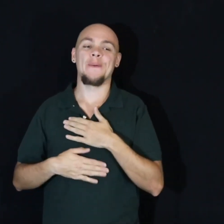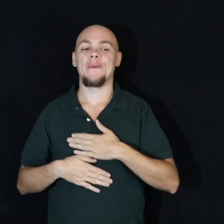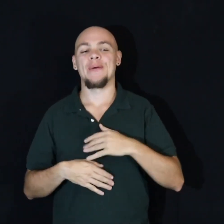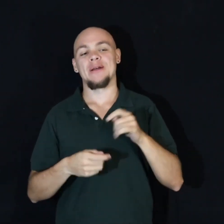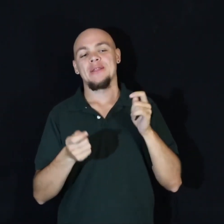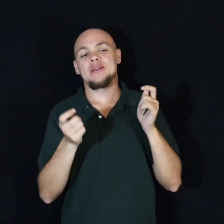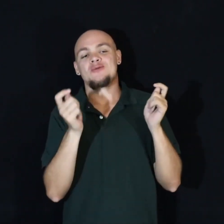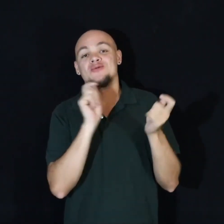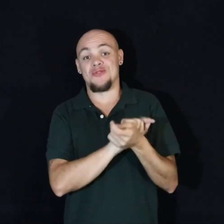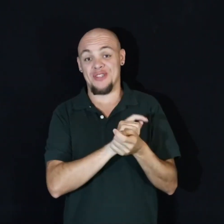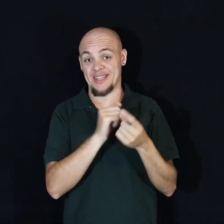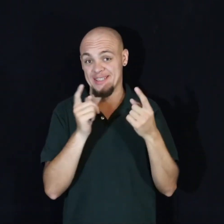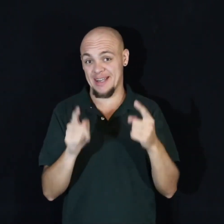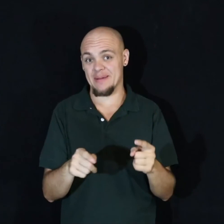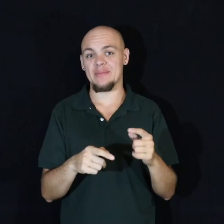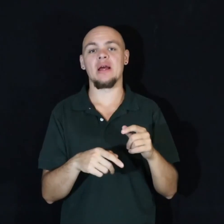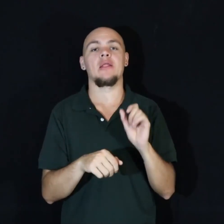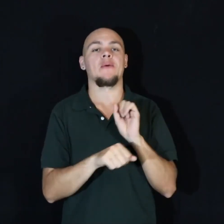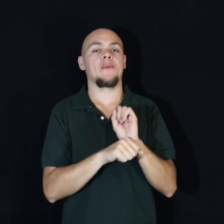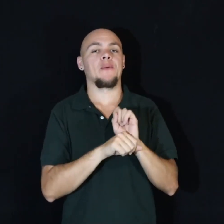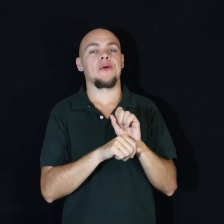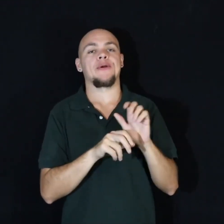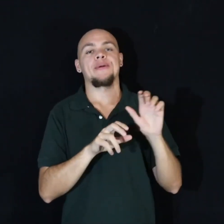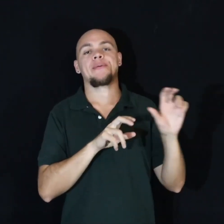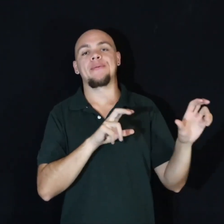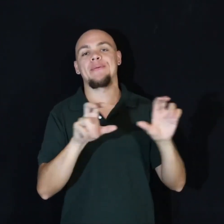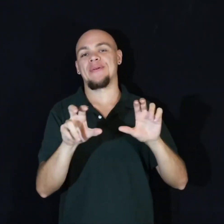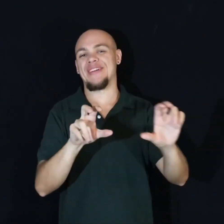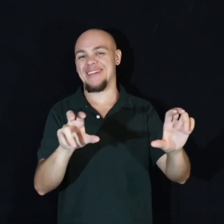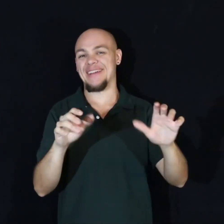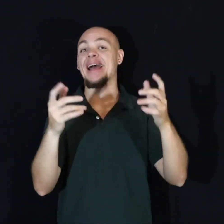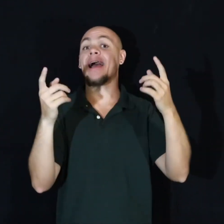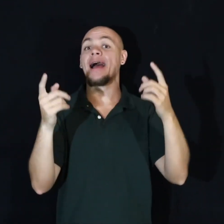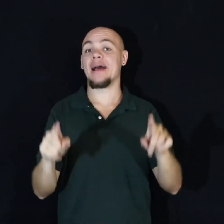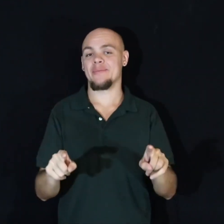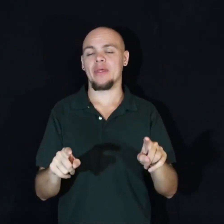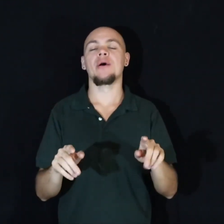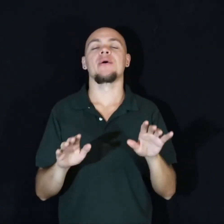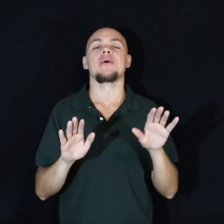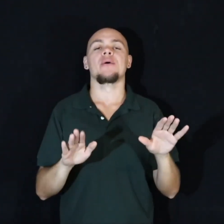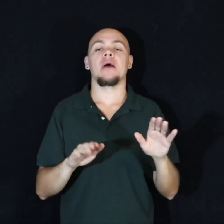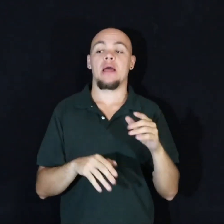taken place in his worldly circumstances, and then wended toward headquarters